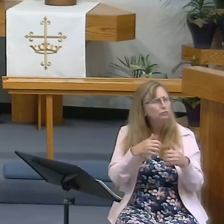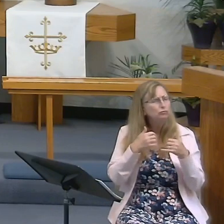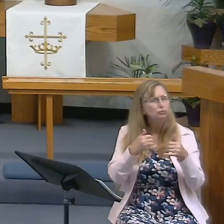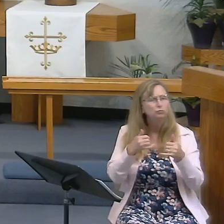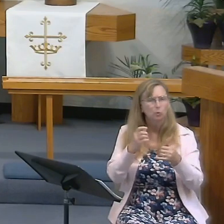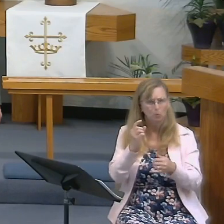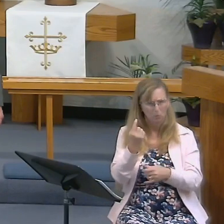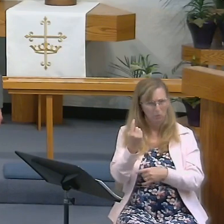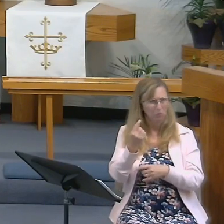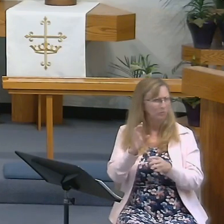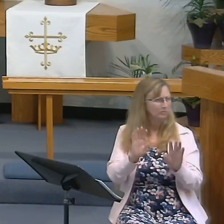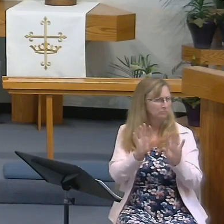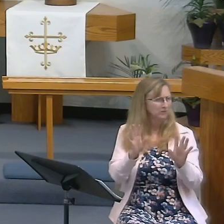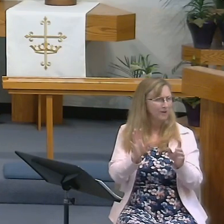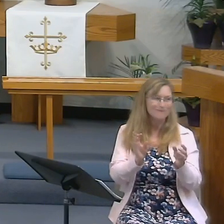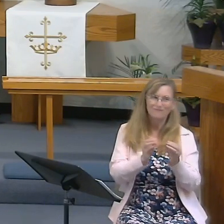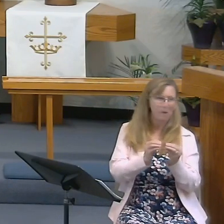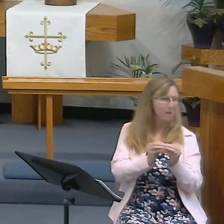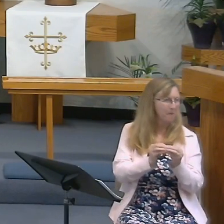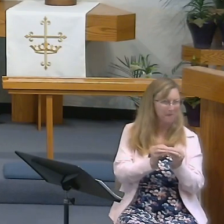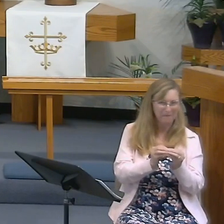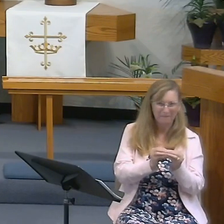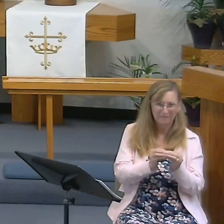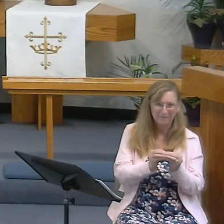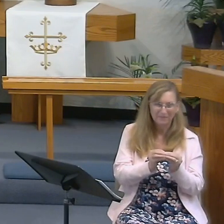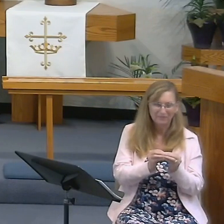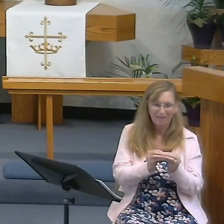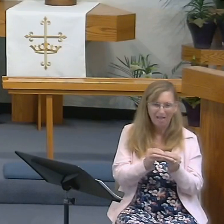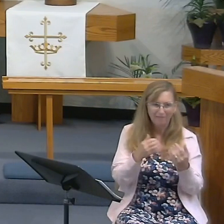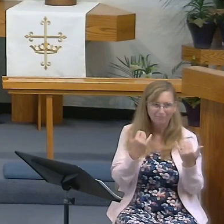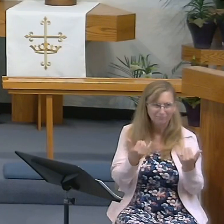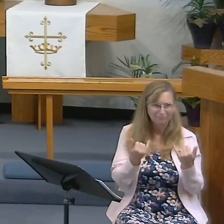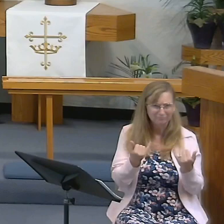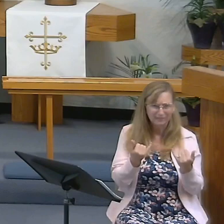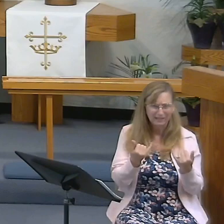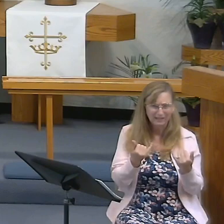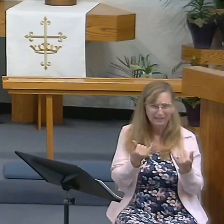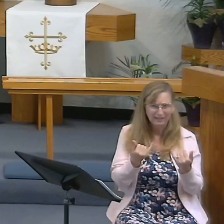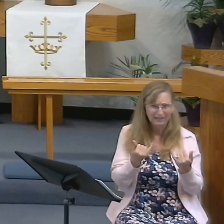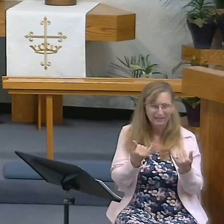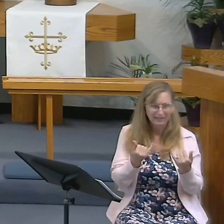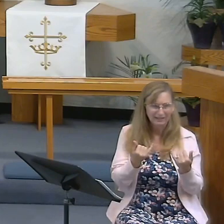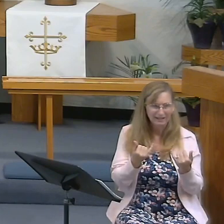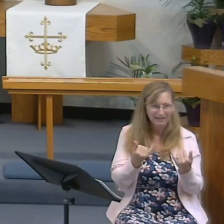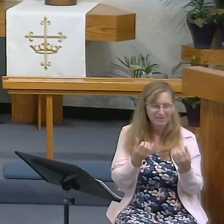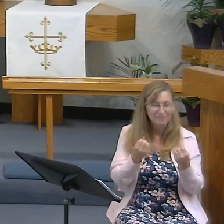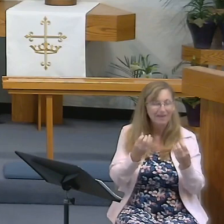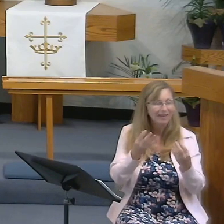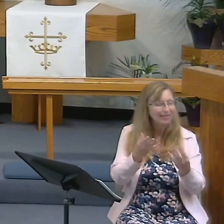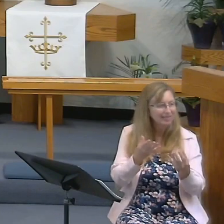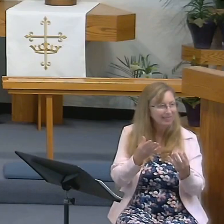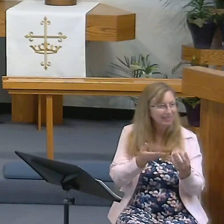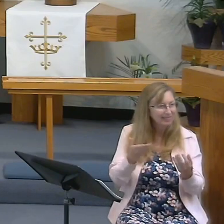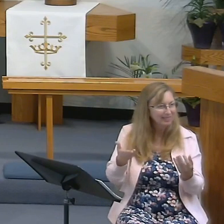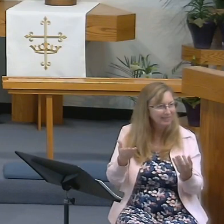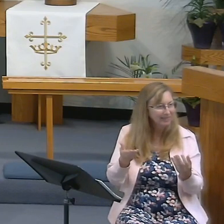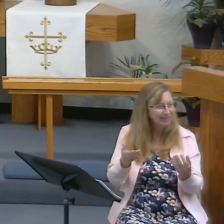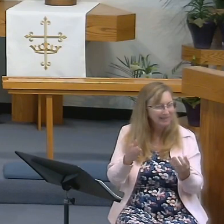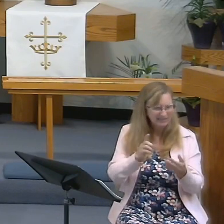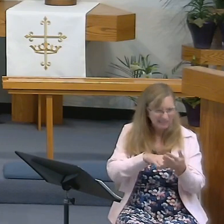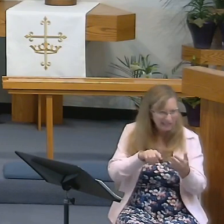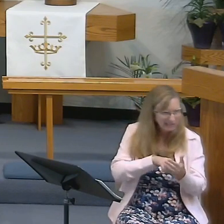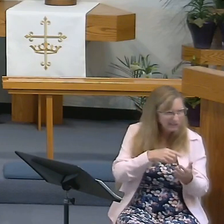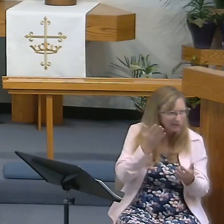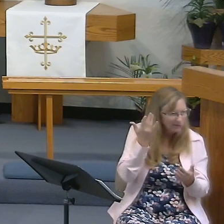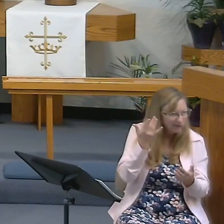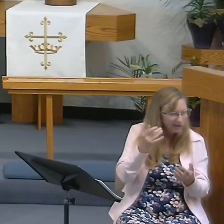Sunday. And since we had so many things canceled by the weather, we're going to celebrate Easter again next Sunday. So we're